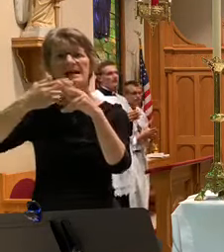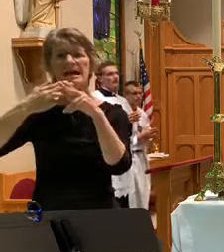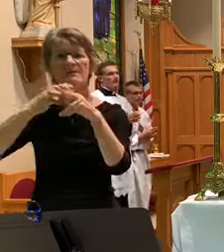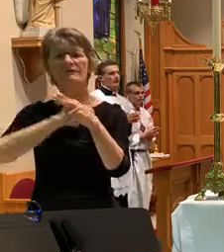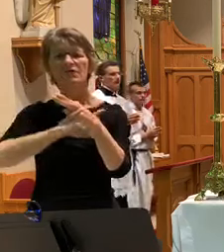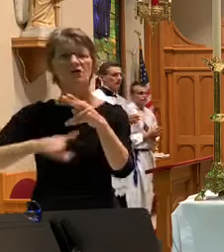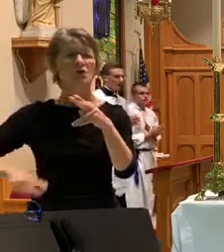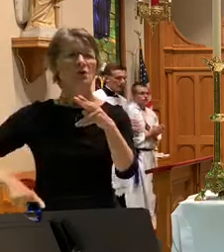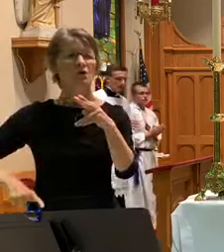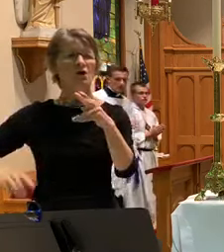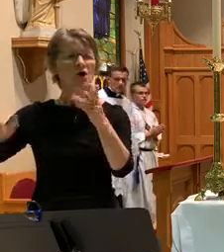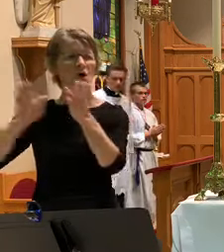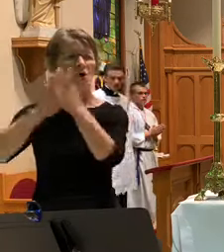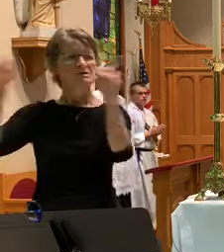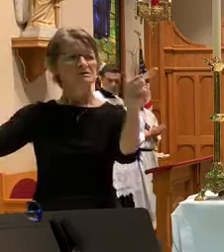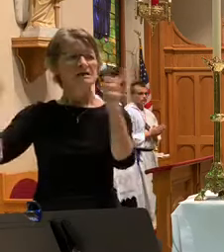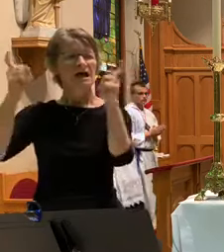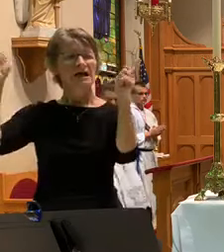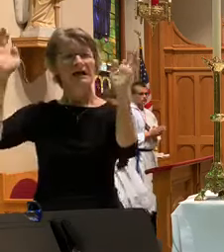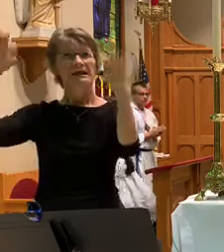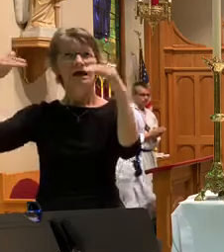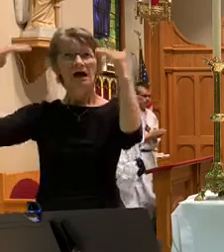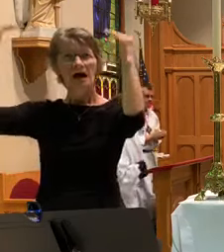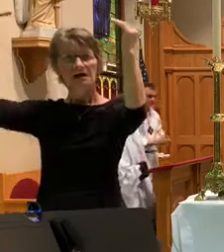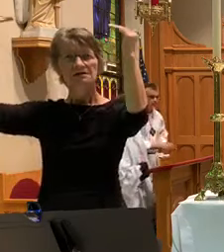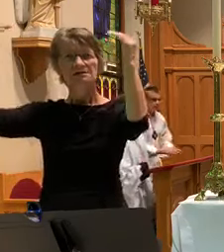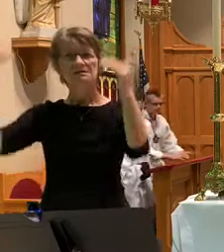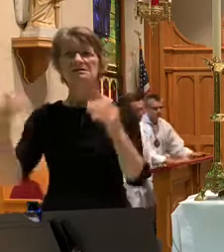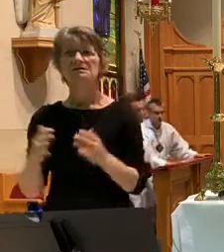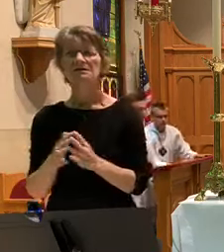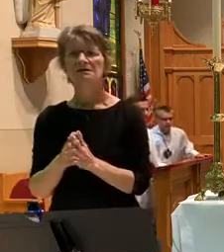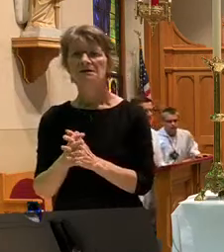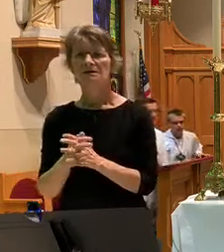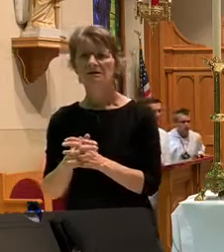Lord. Hosanna in the highest."